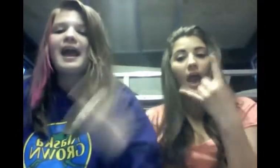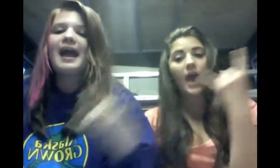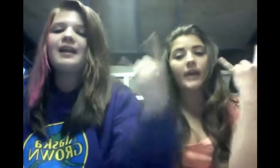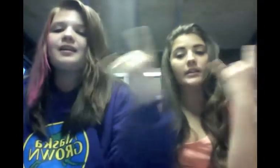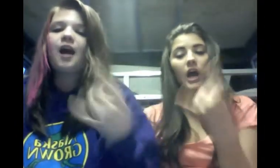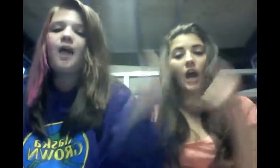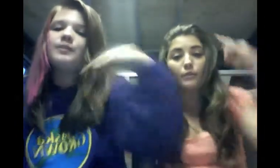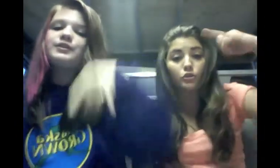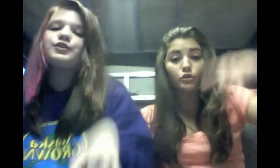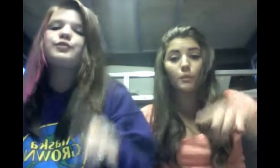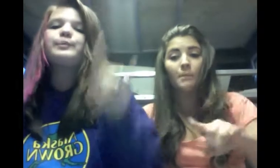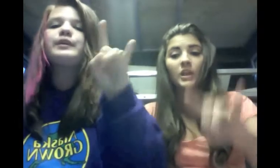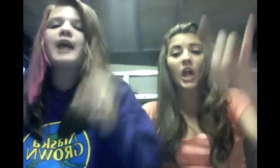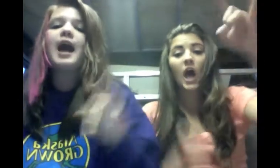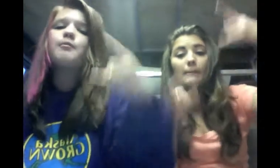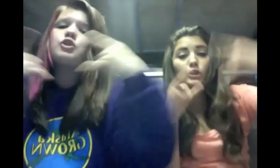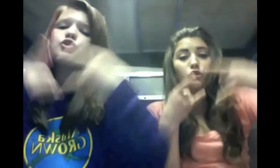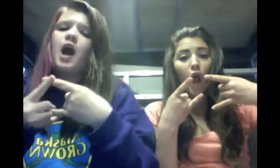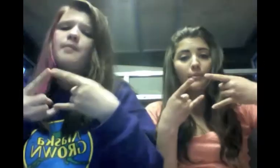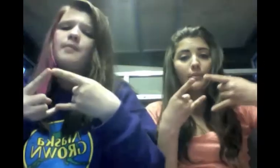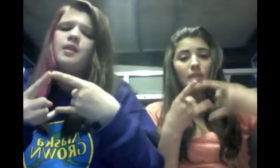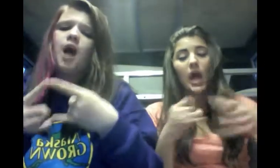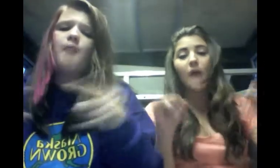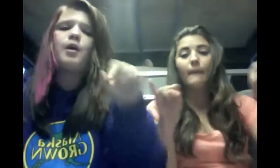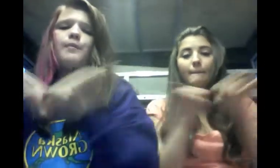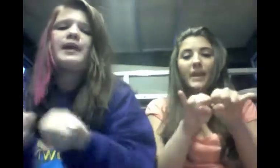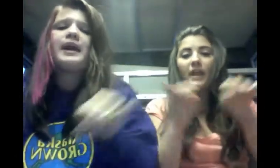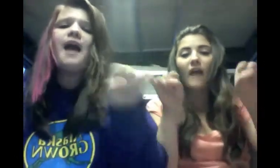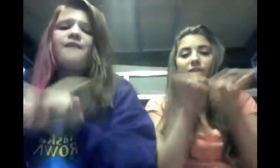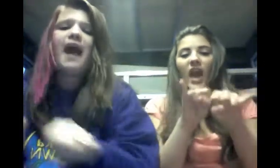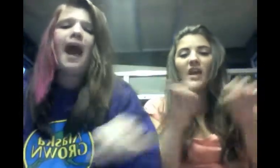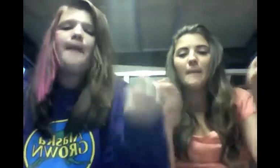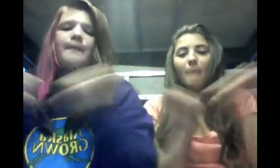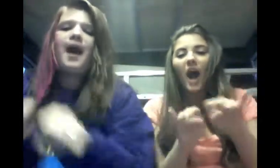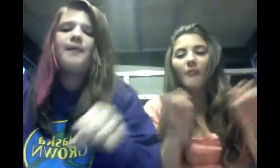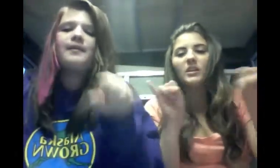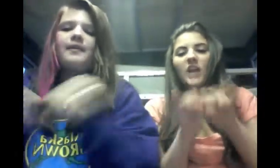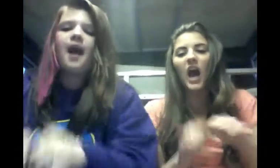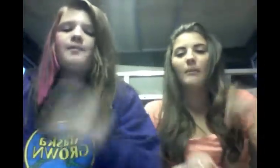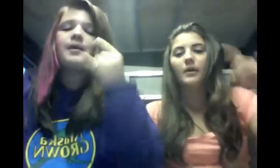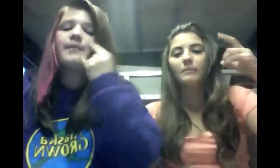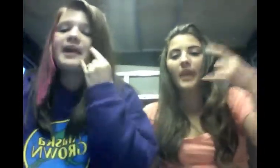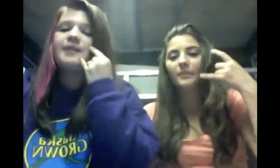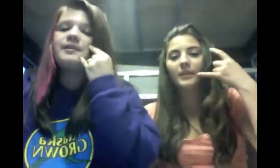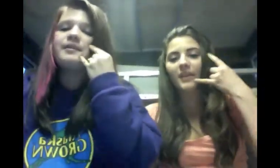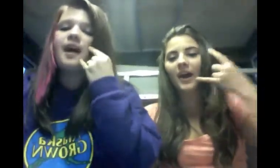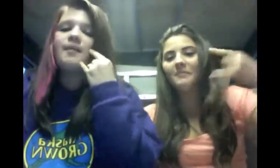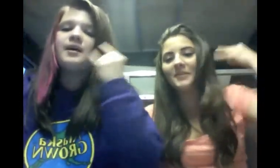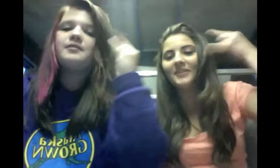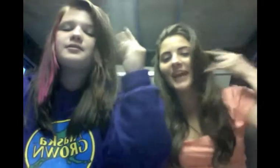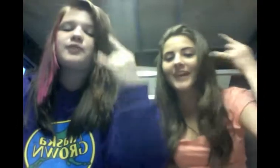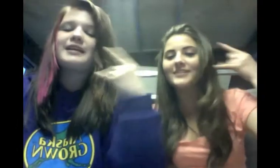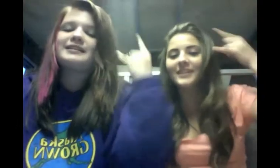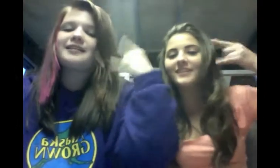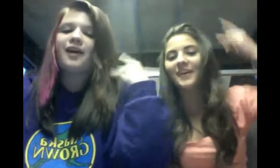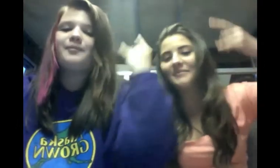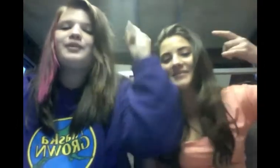red llama, super llama, drama llama, big fat mama llama, baby llama, crazy llama,